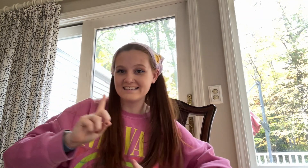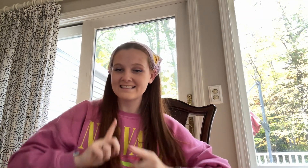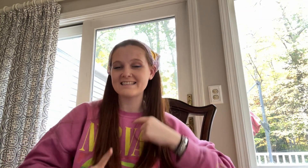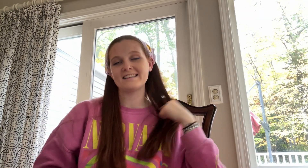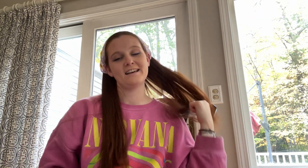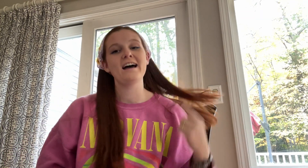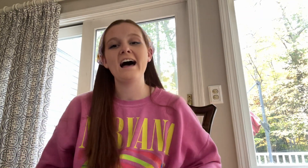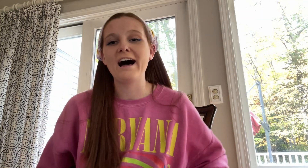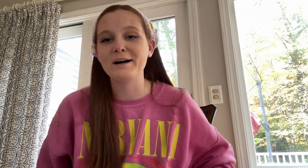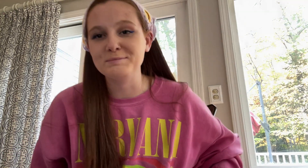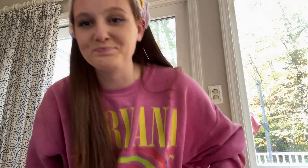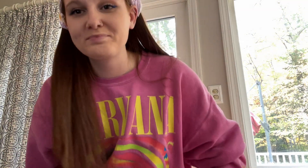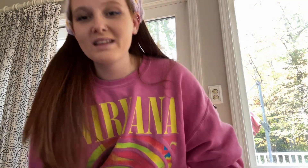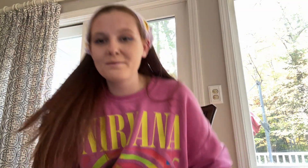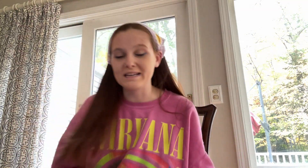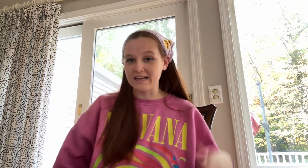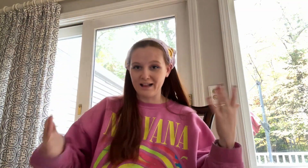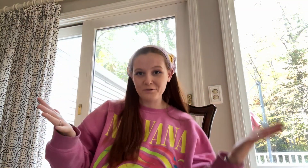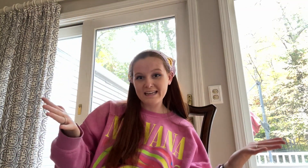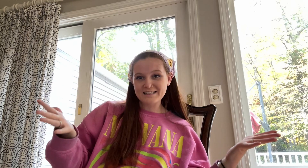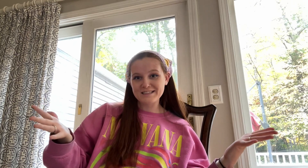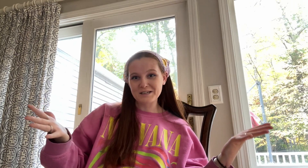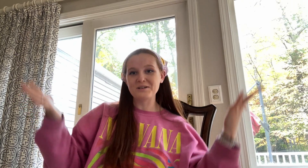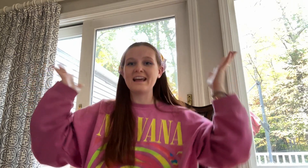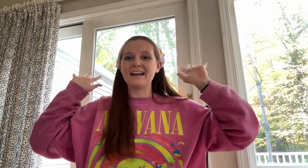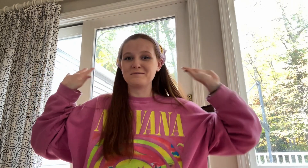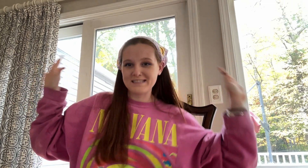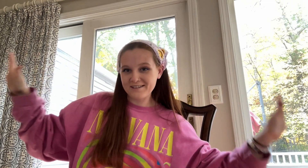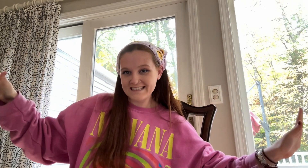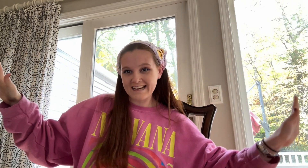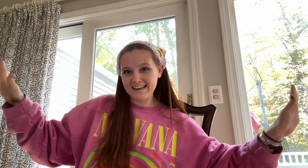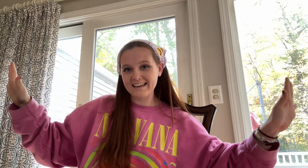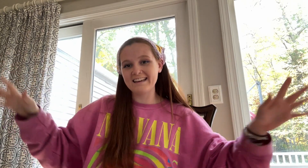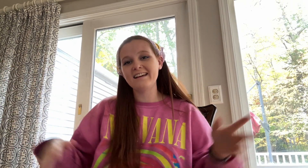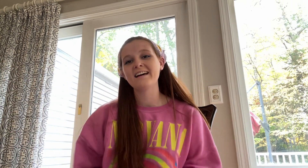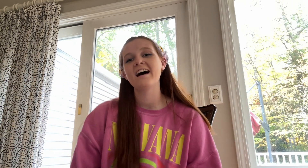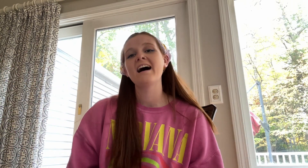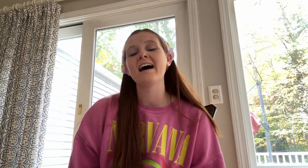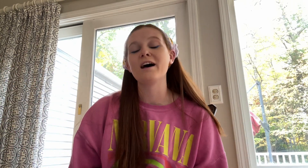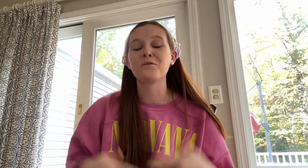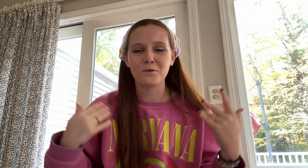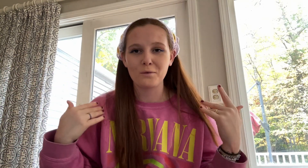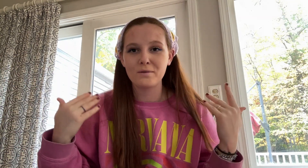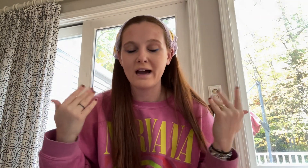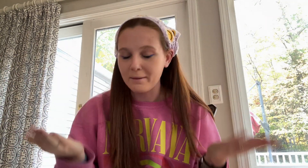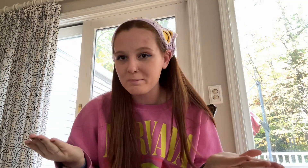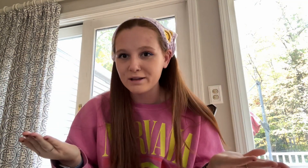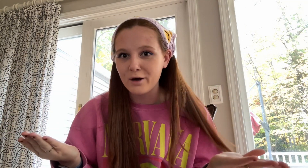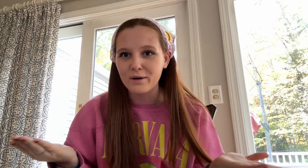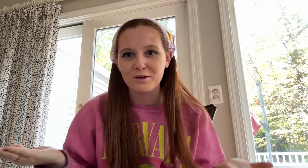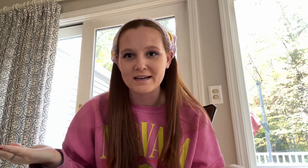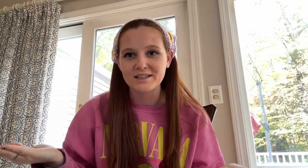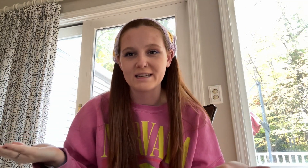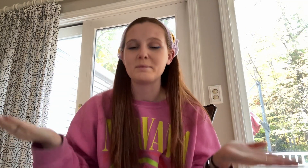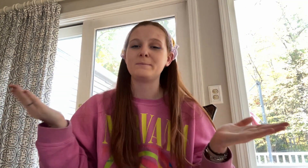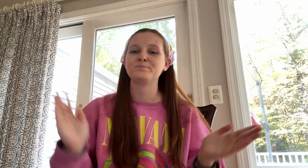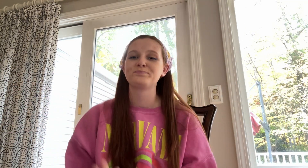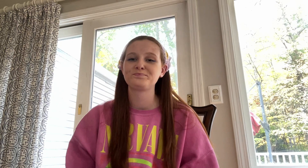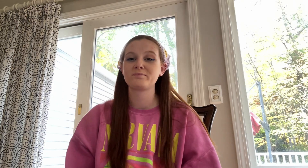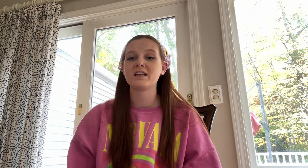signs. Because Halloween is soon and I'm so excited. And comment below what you guys are going to be. So